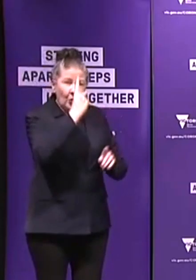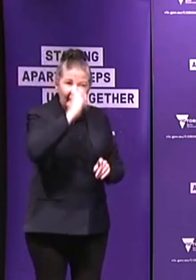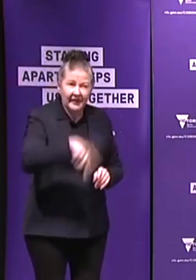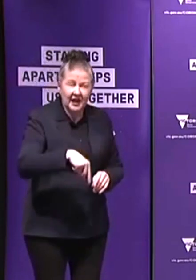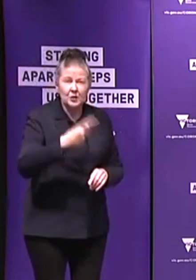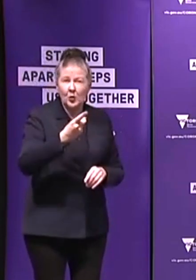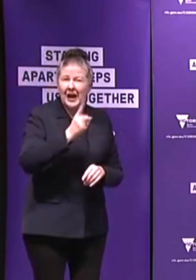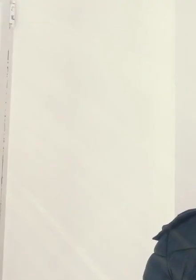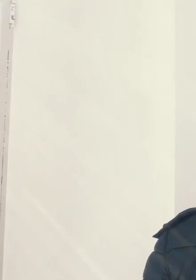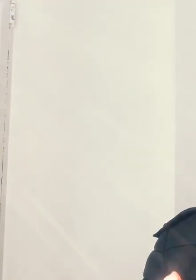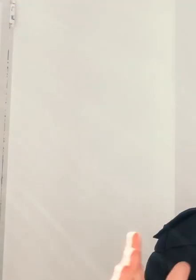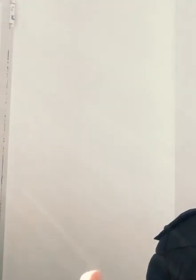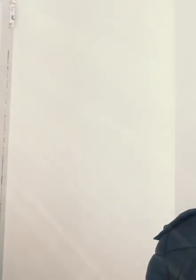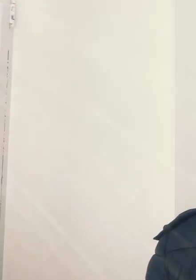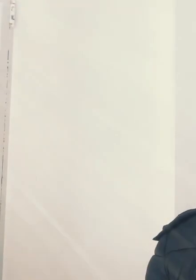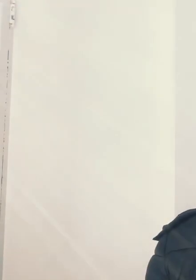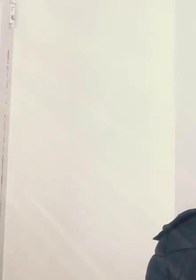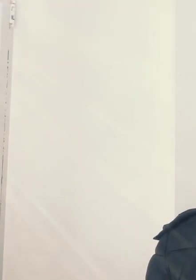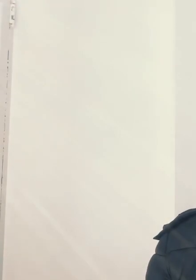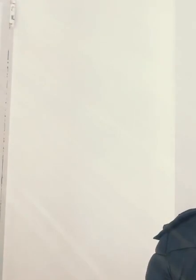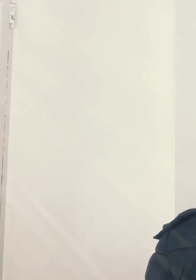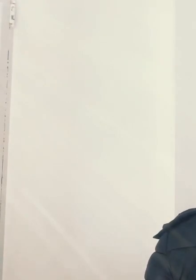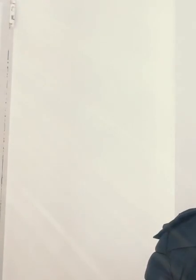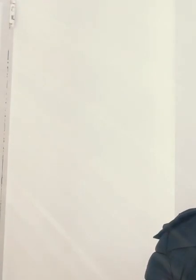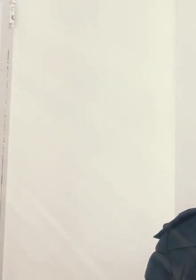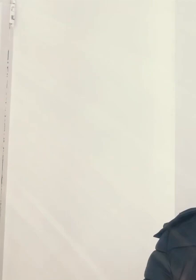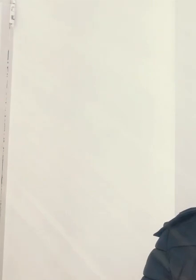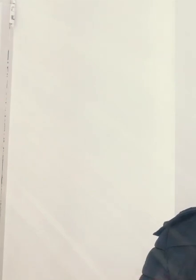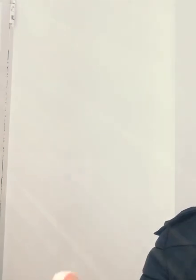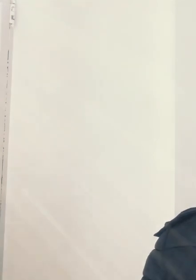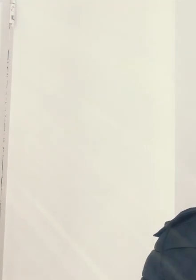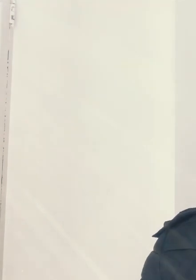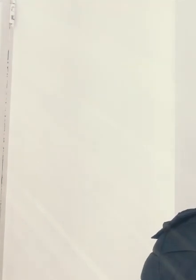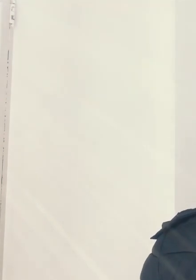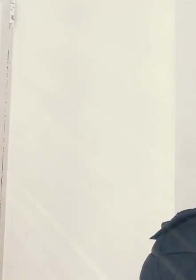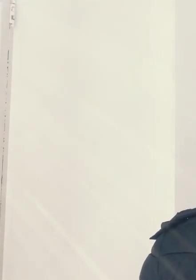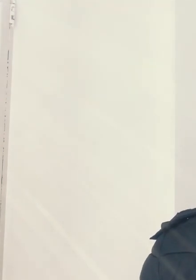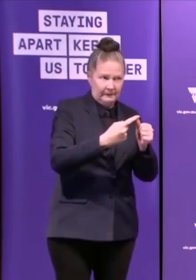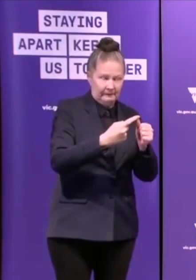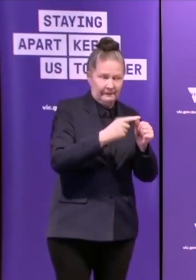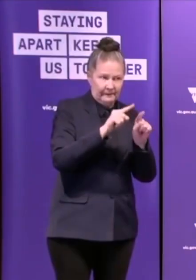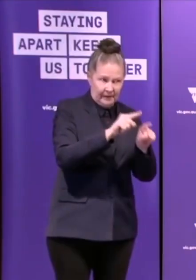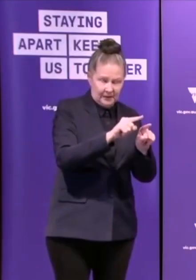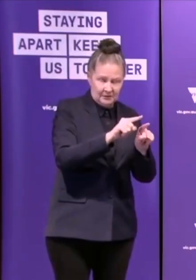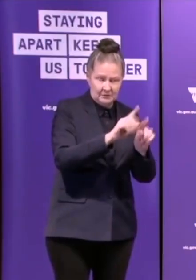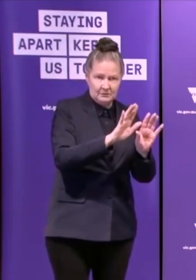is a massive effort. If the event did take place, would you attempt maybe one of the shorter races? Certainly the 5K.